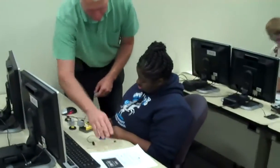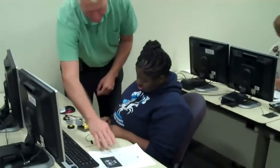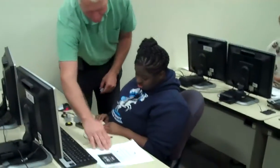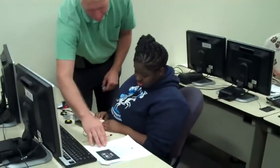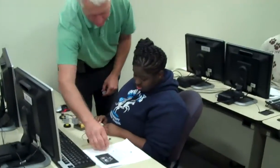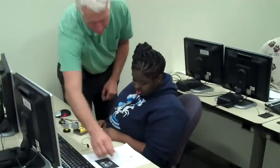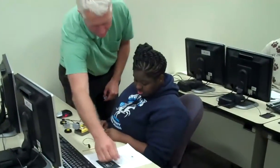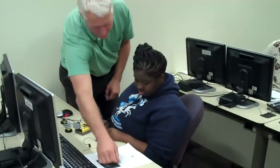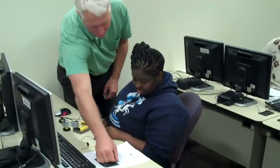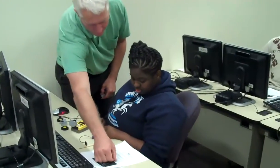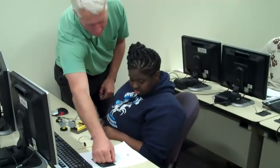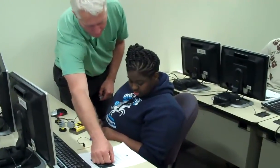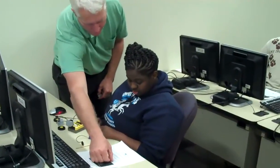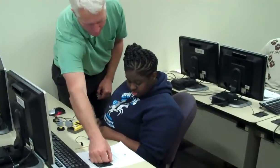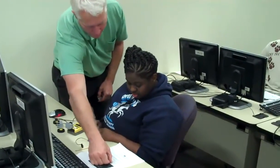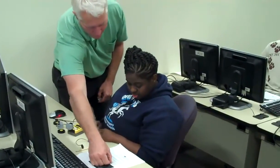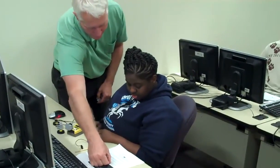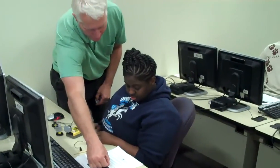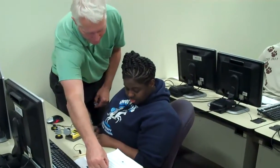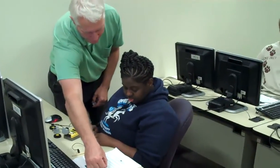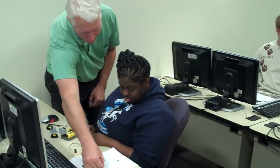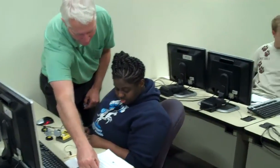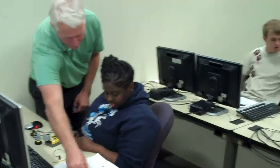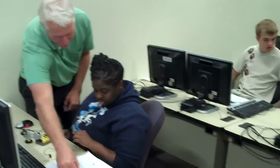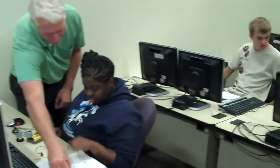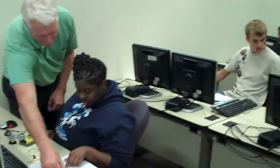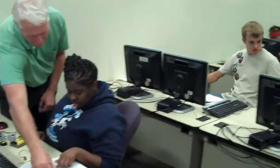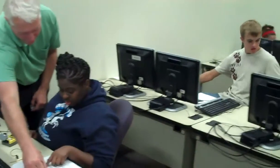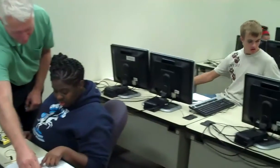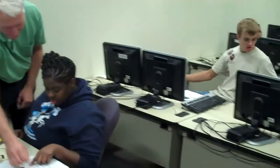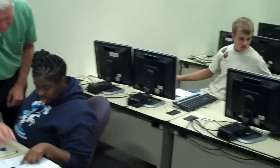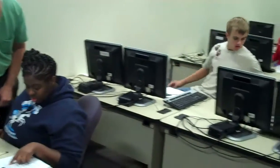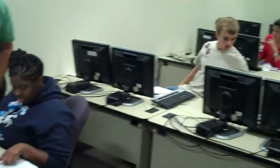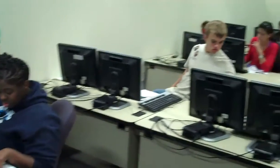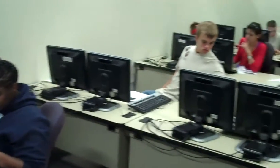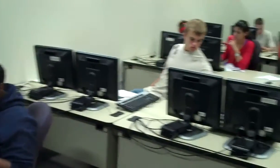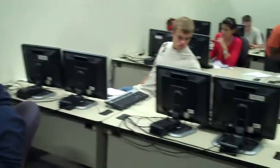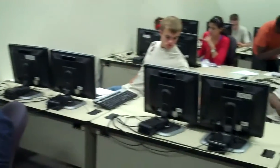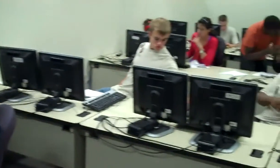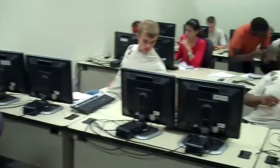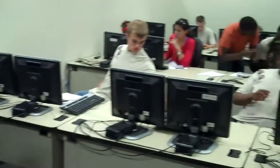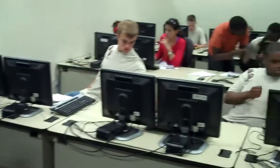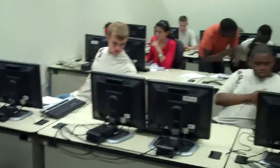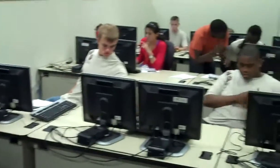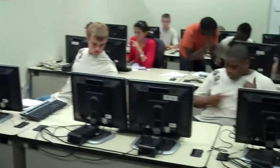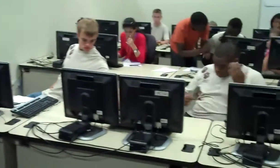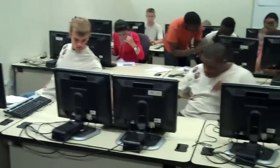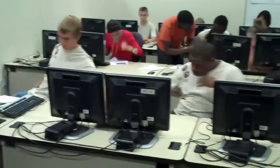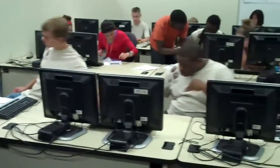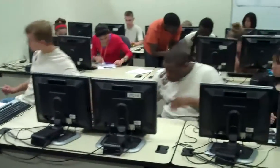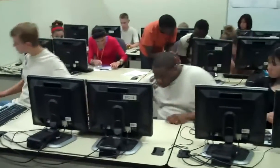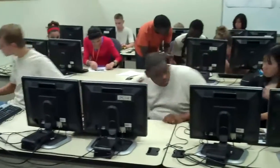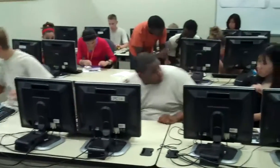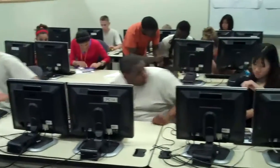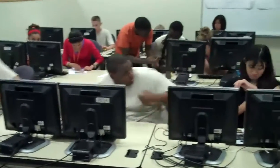good. That's That's it. That's it.